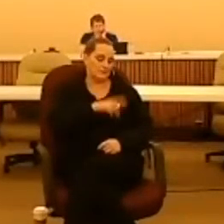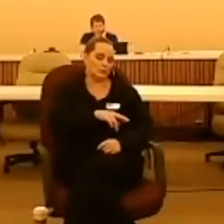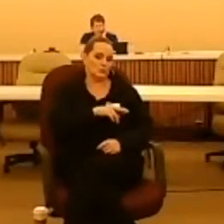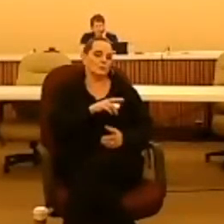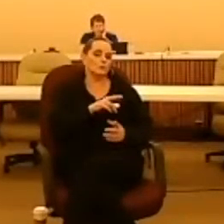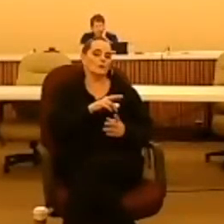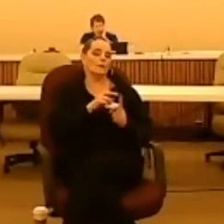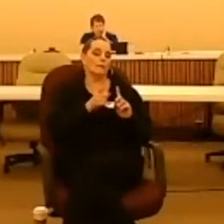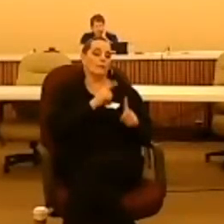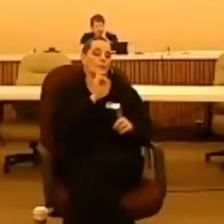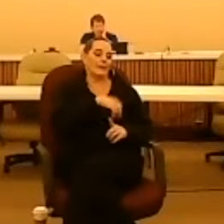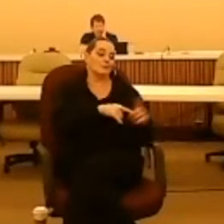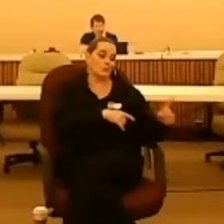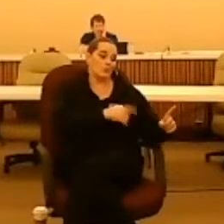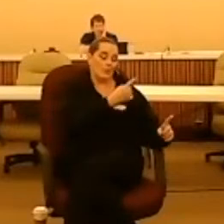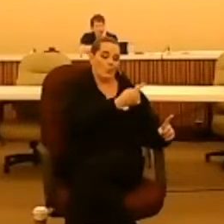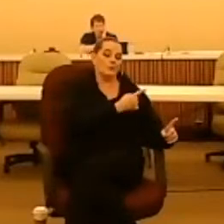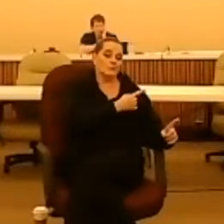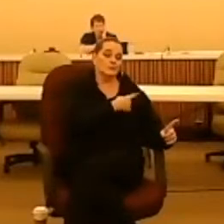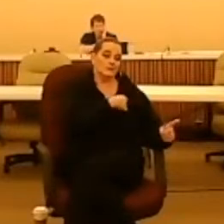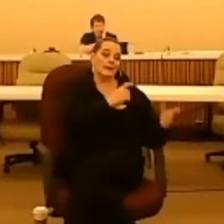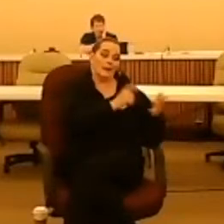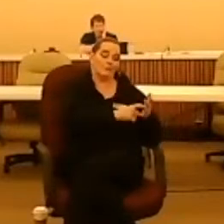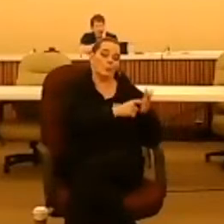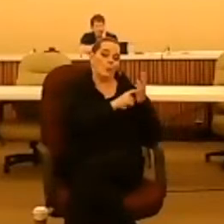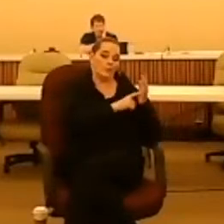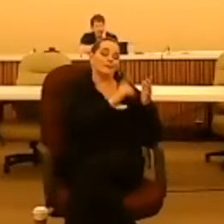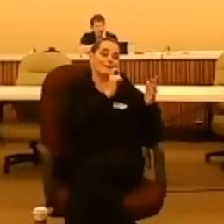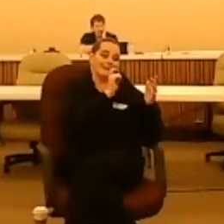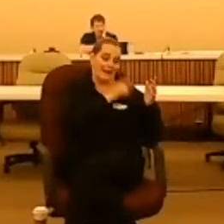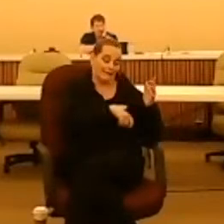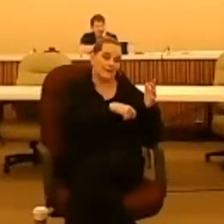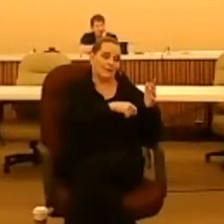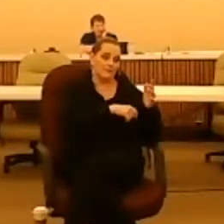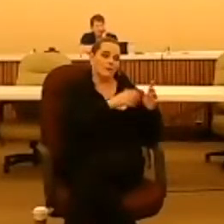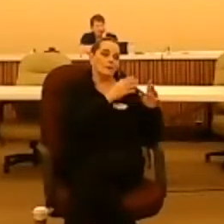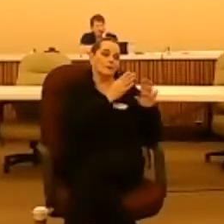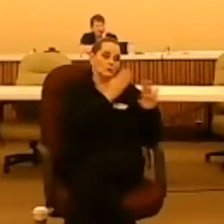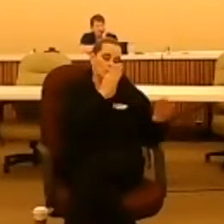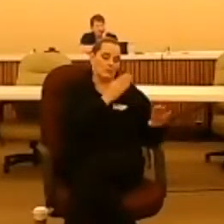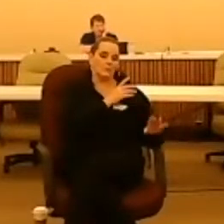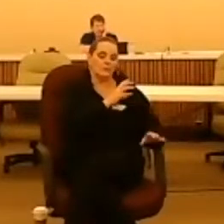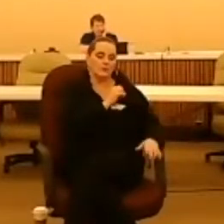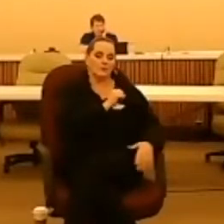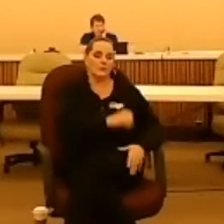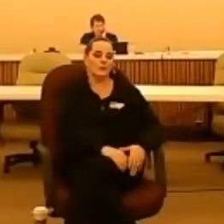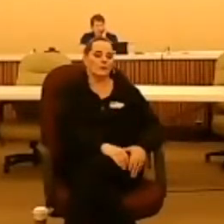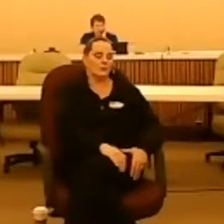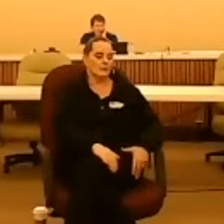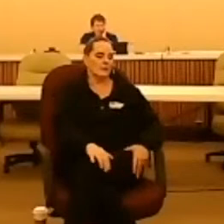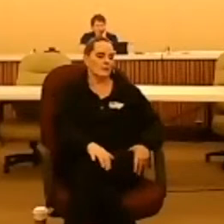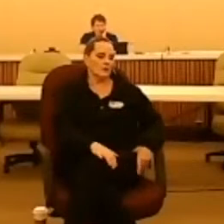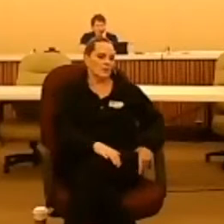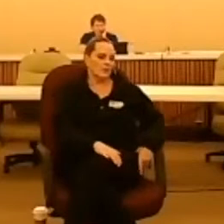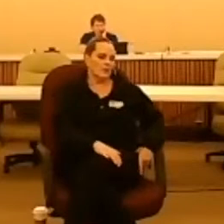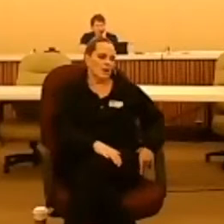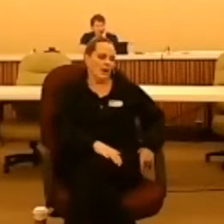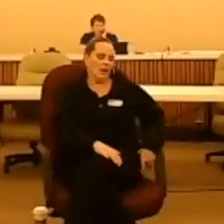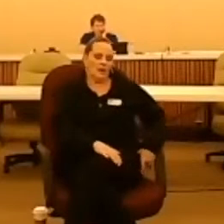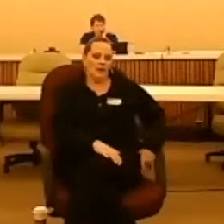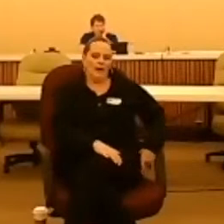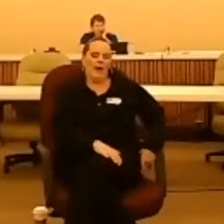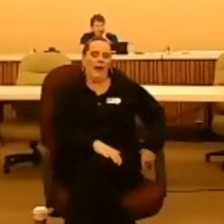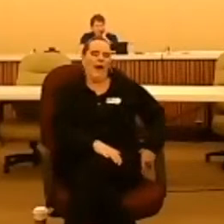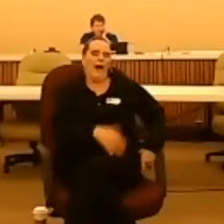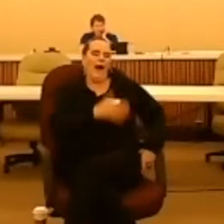of that. So that one did have a requirement that they have to have a shuttle. Understood. Yeah. And maybe that